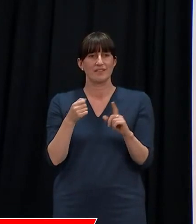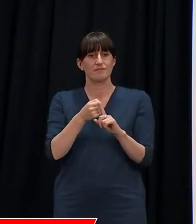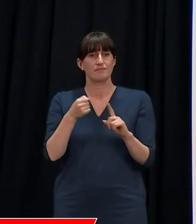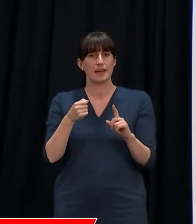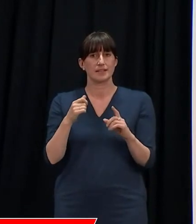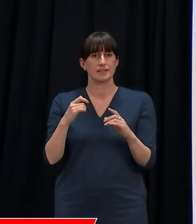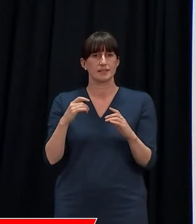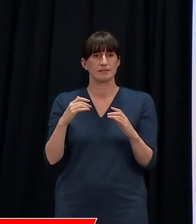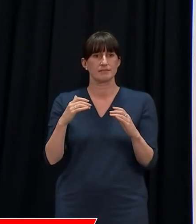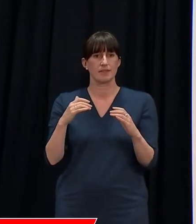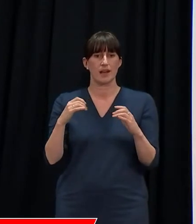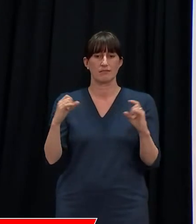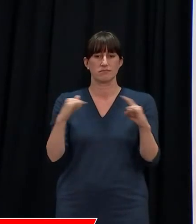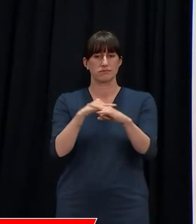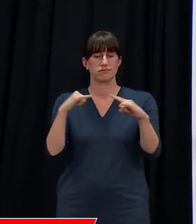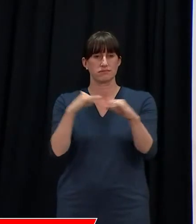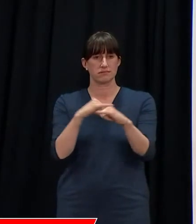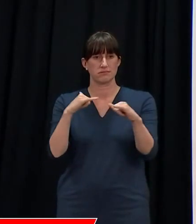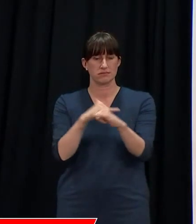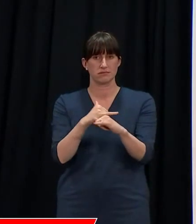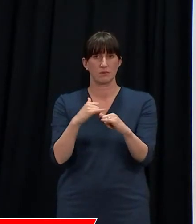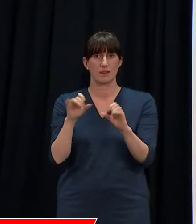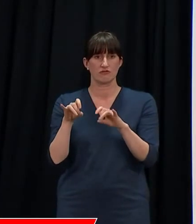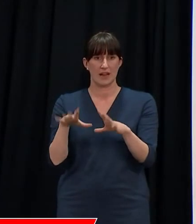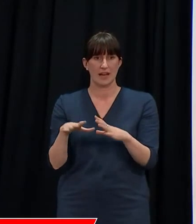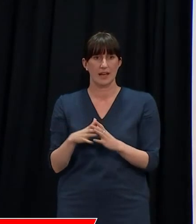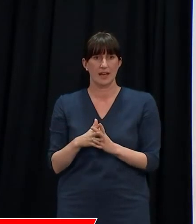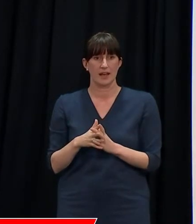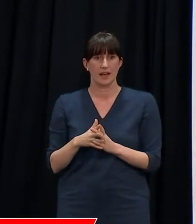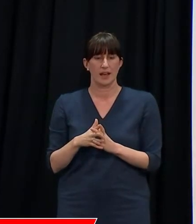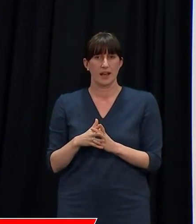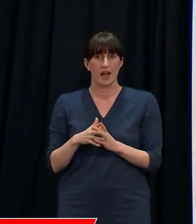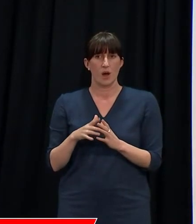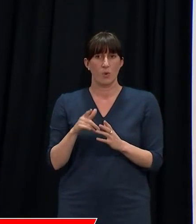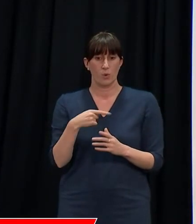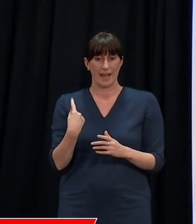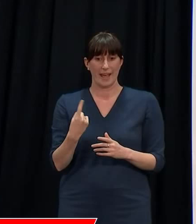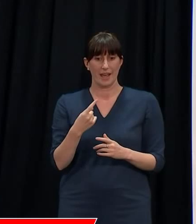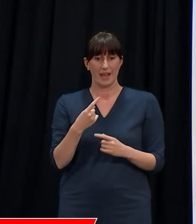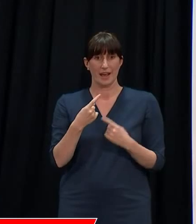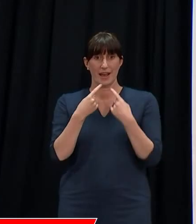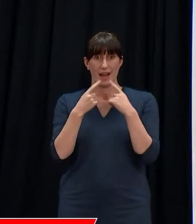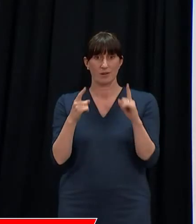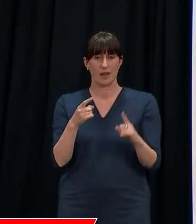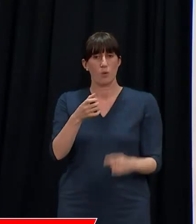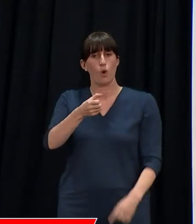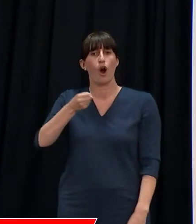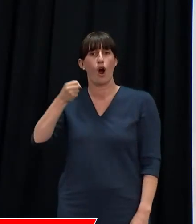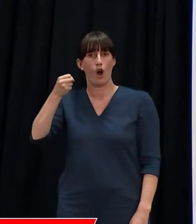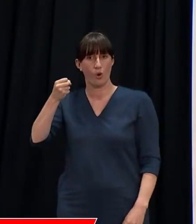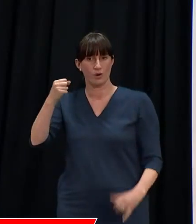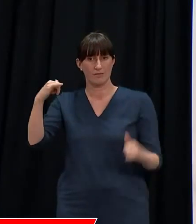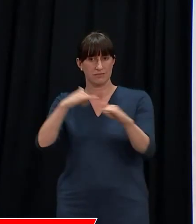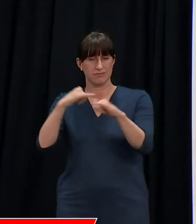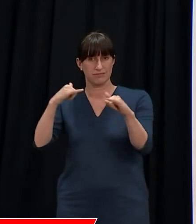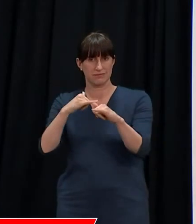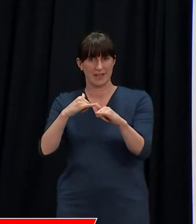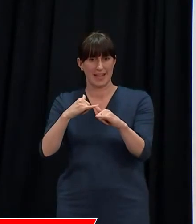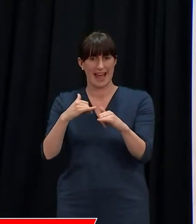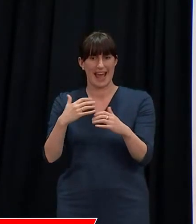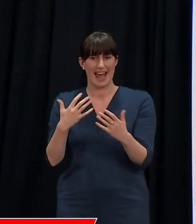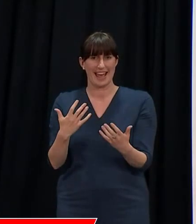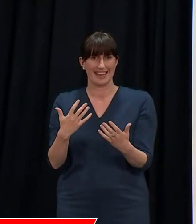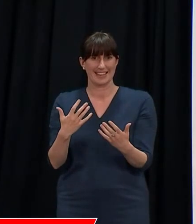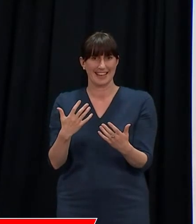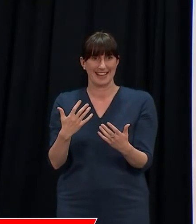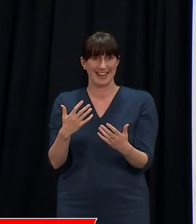indication of the length of time that we were suspending the bubble for is drawing close. I think it would be unrealistic to